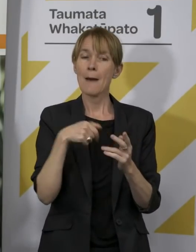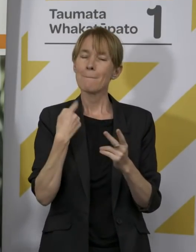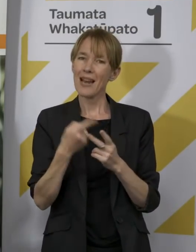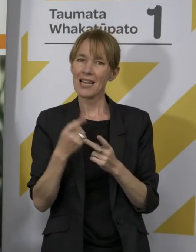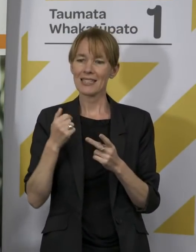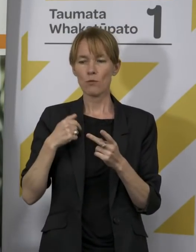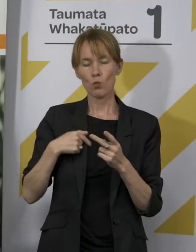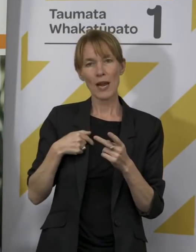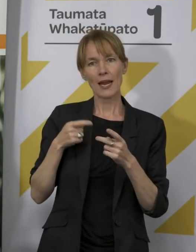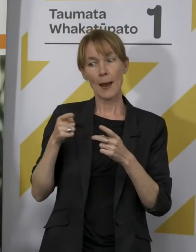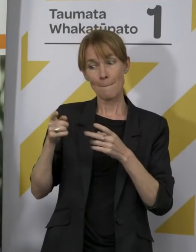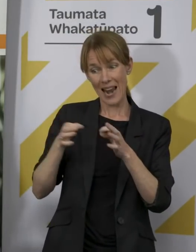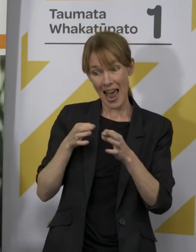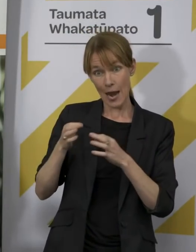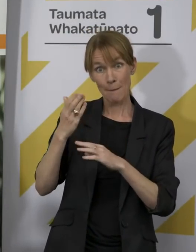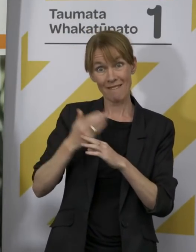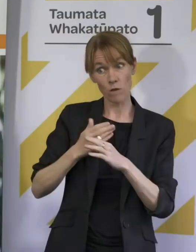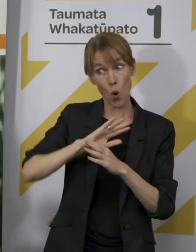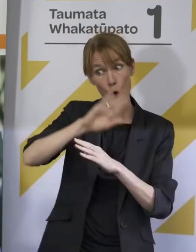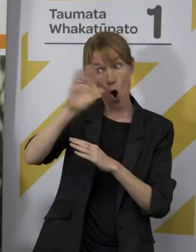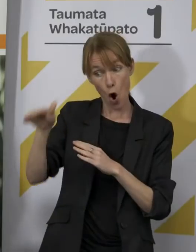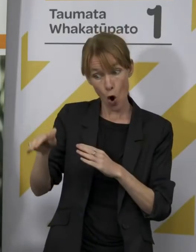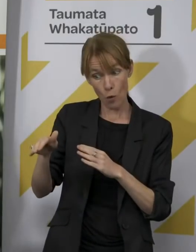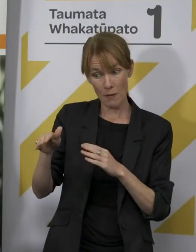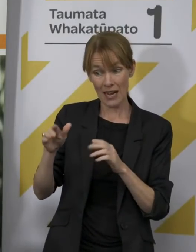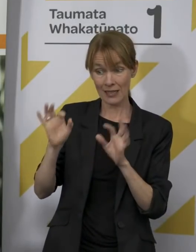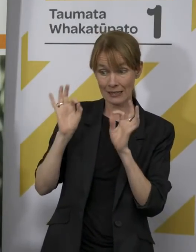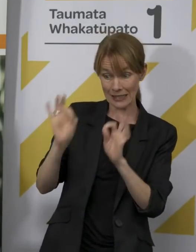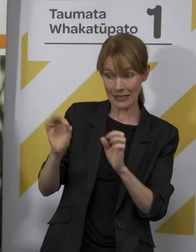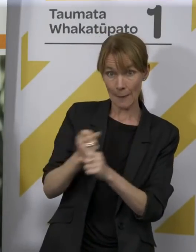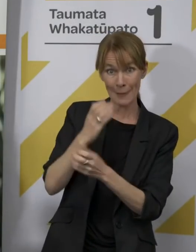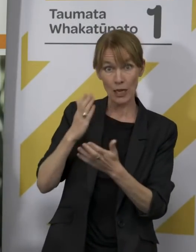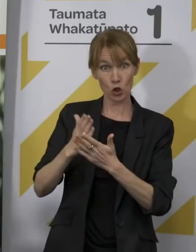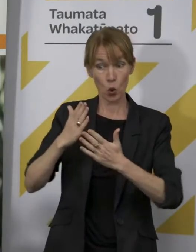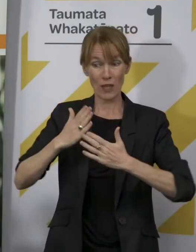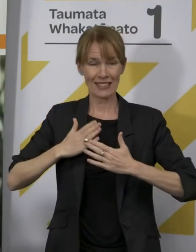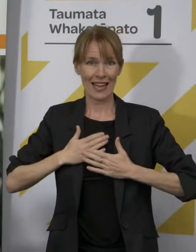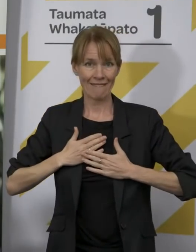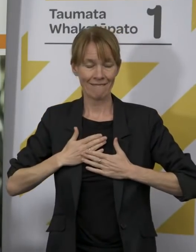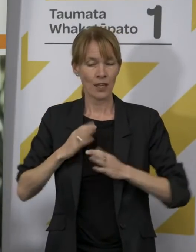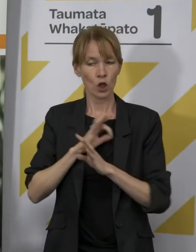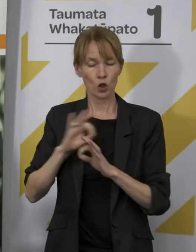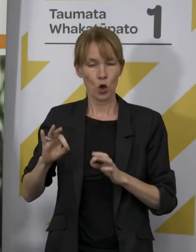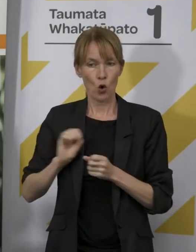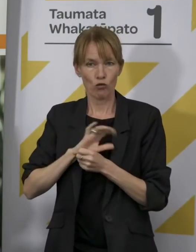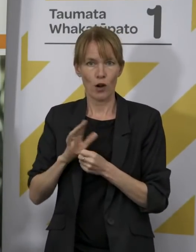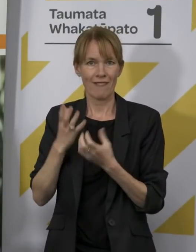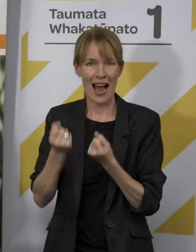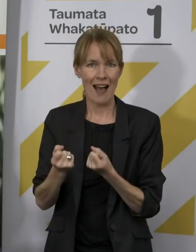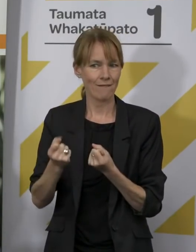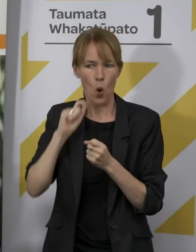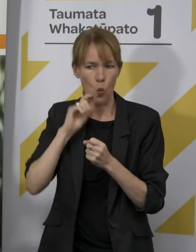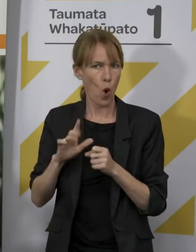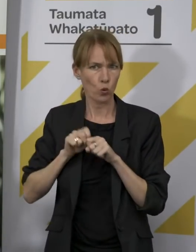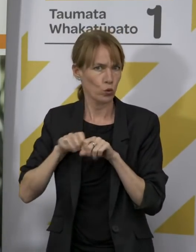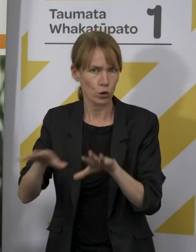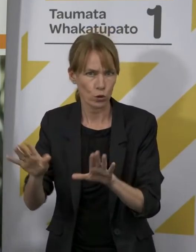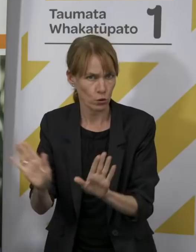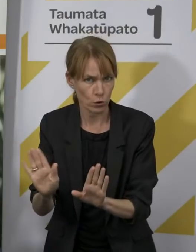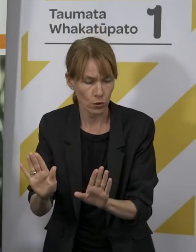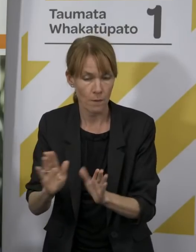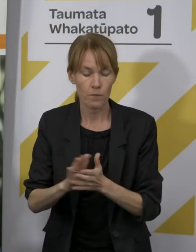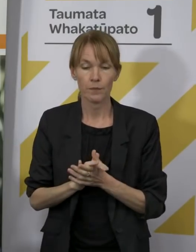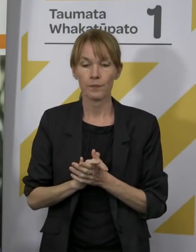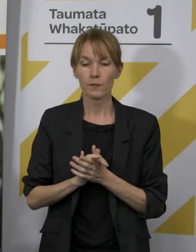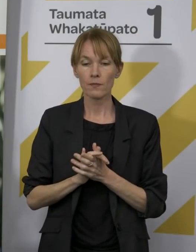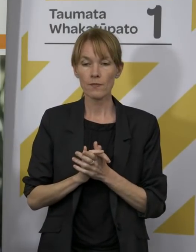departure planning for people to make sure they do have, we can confirm that they don't have the virus. Now, I've